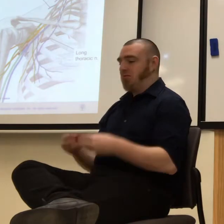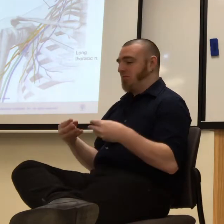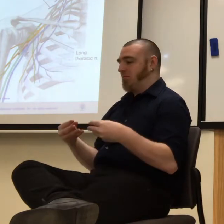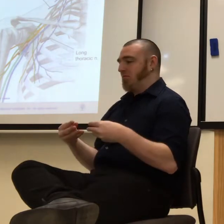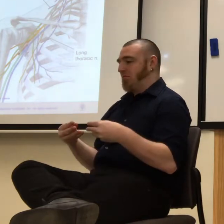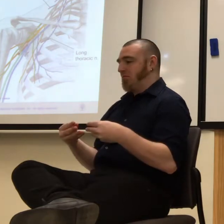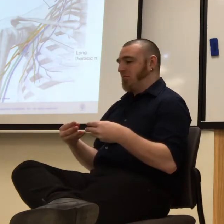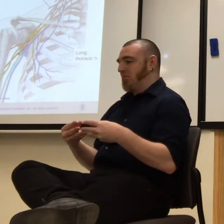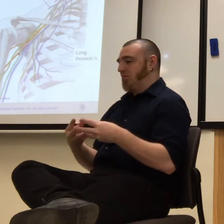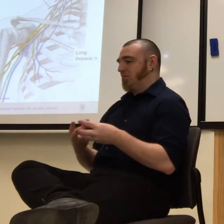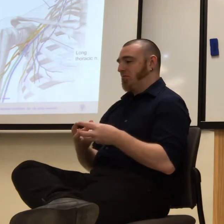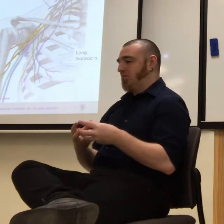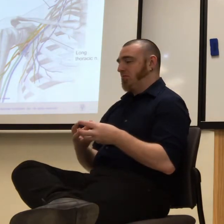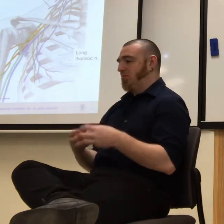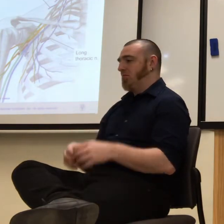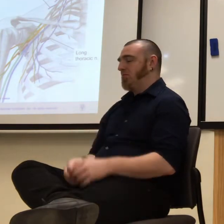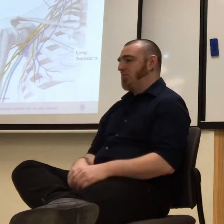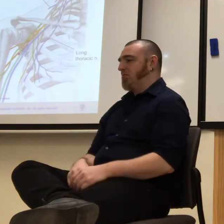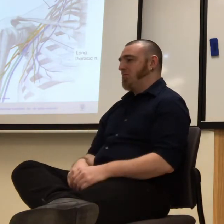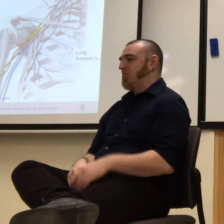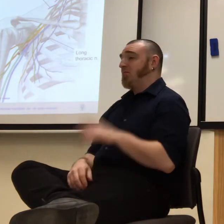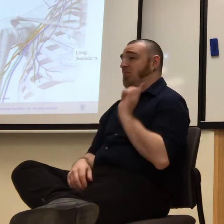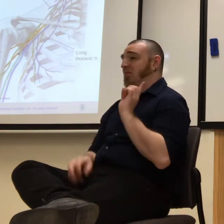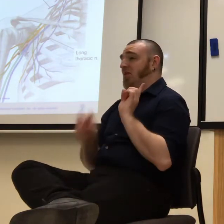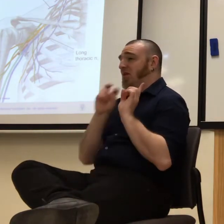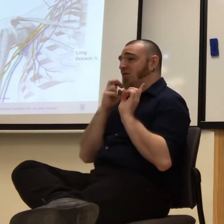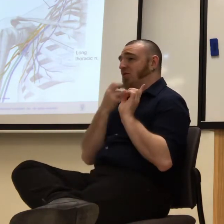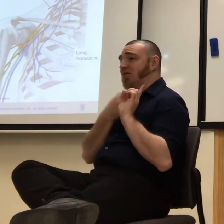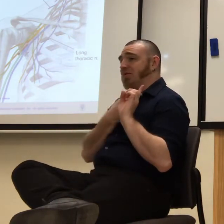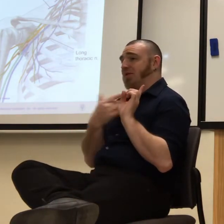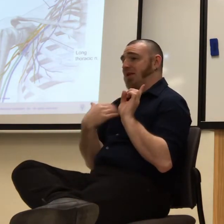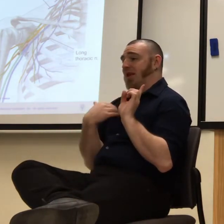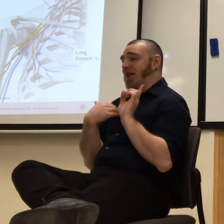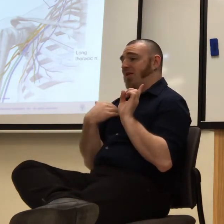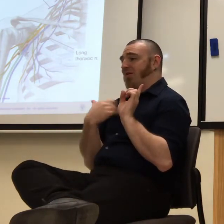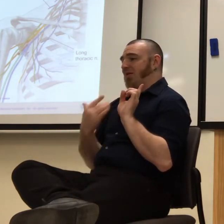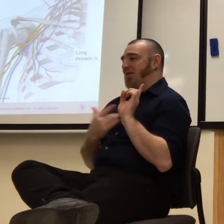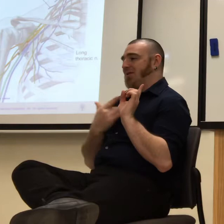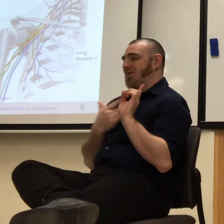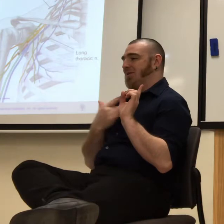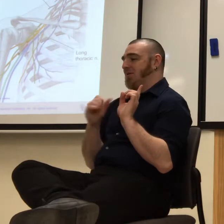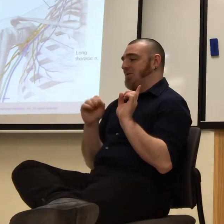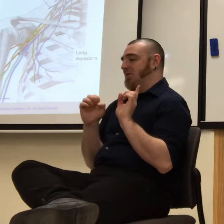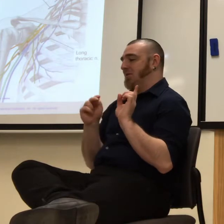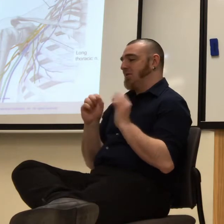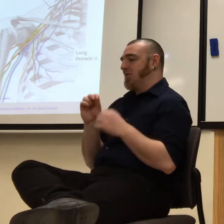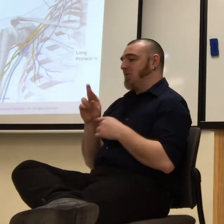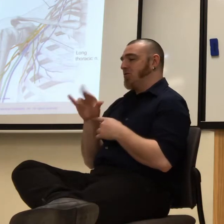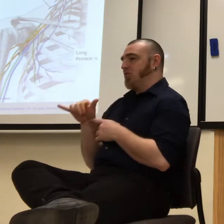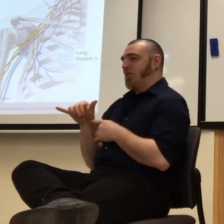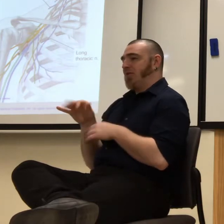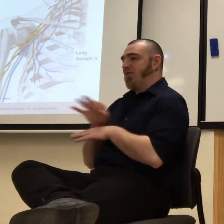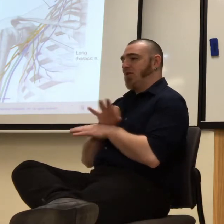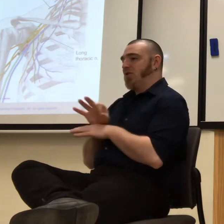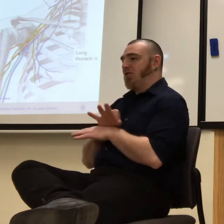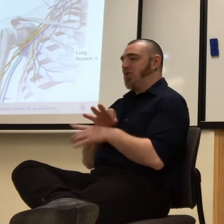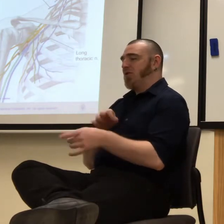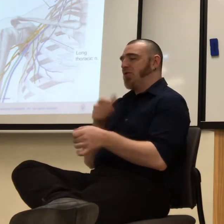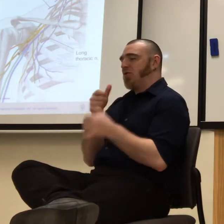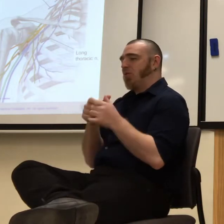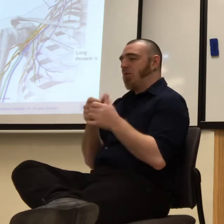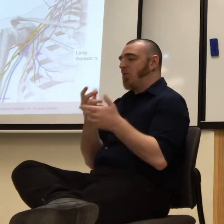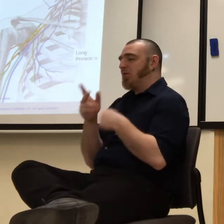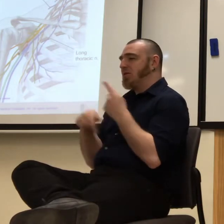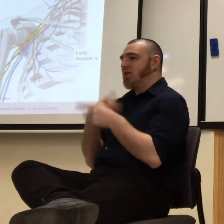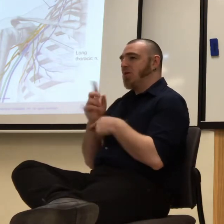These nerves, they do have sensory function too. I mean, what's the kind where you feel your skin? Remember what that's called